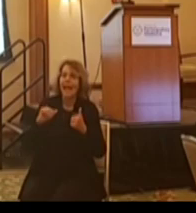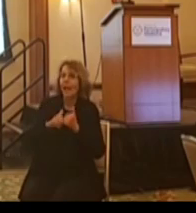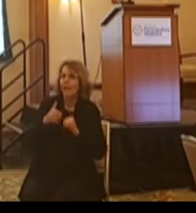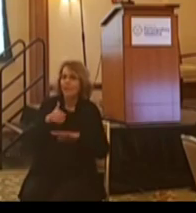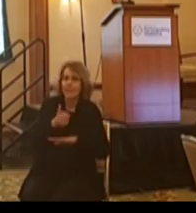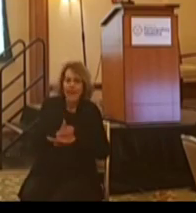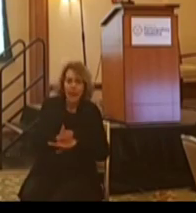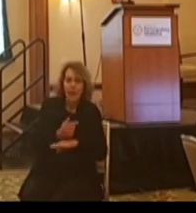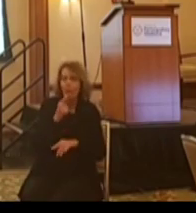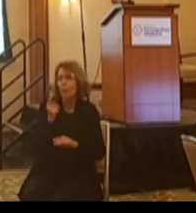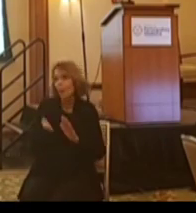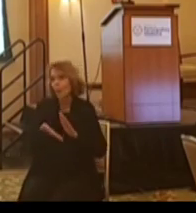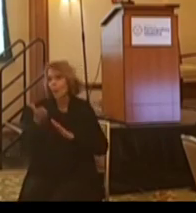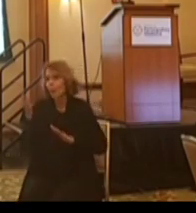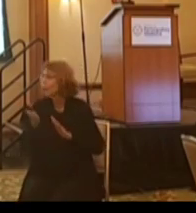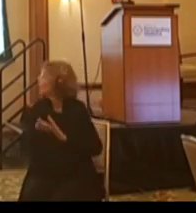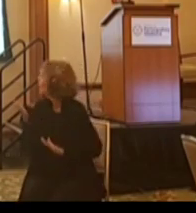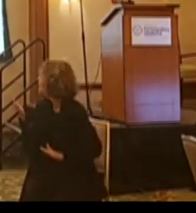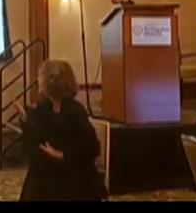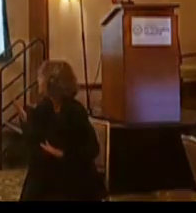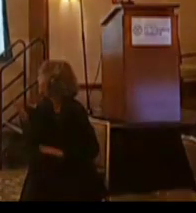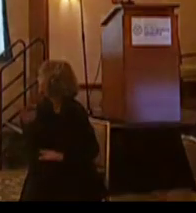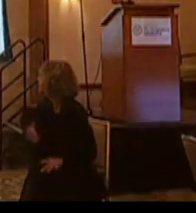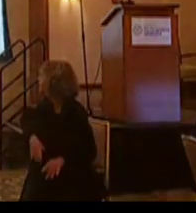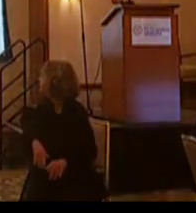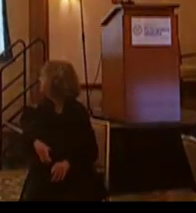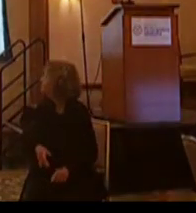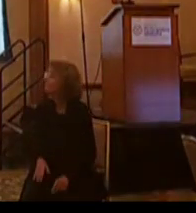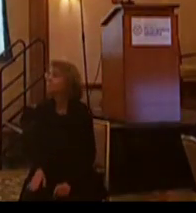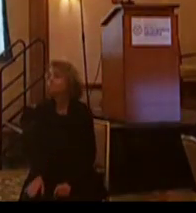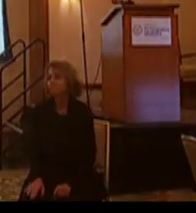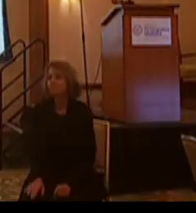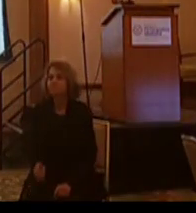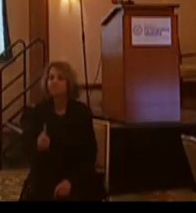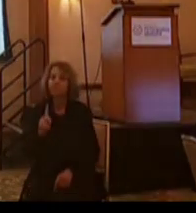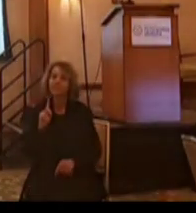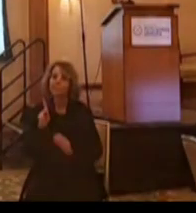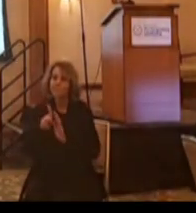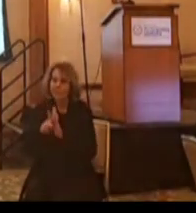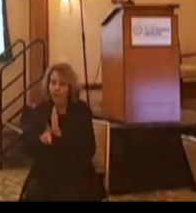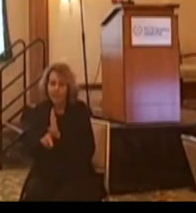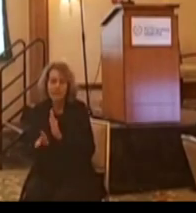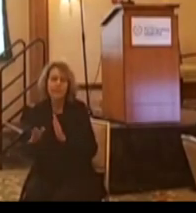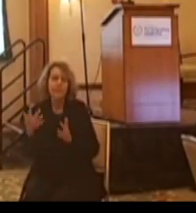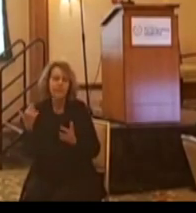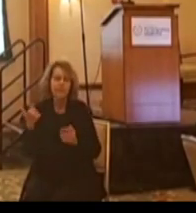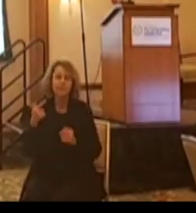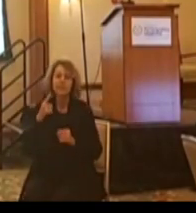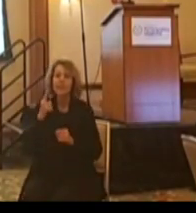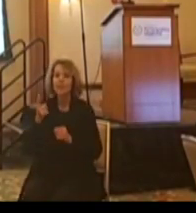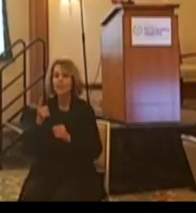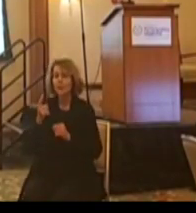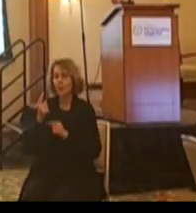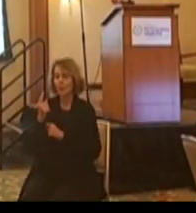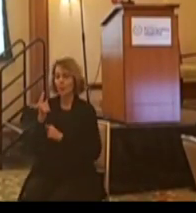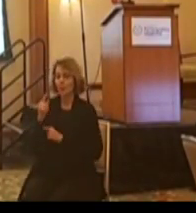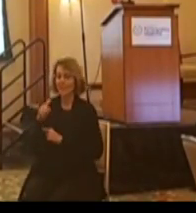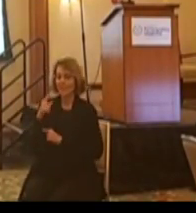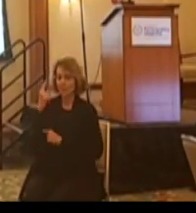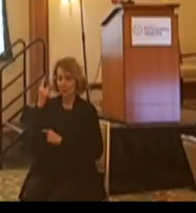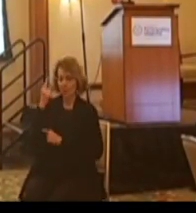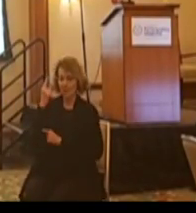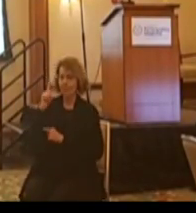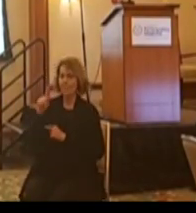to the kind of careful and kind care that we're kind of interested in. And when we think about the sort of systems redesign and policy piece, we're thinking